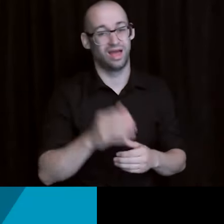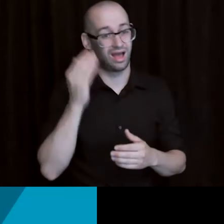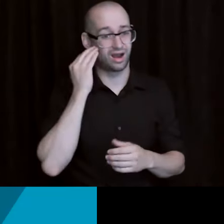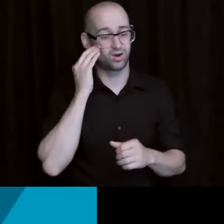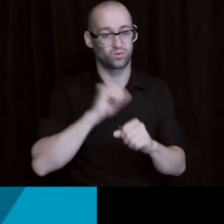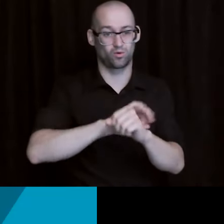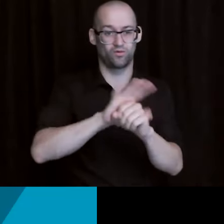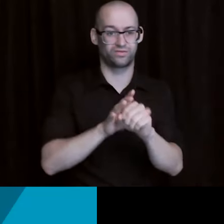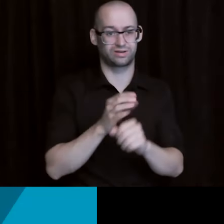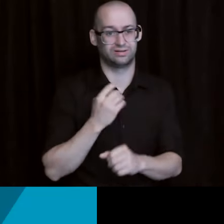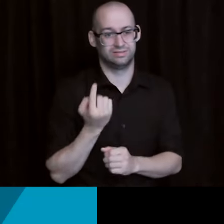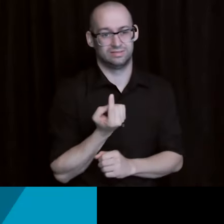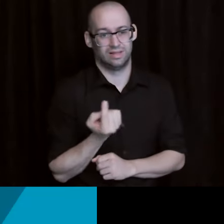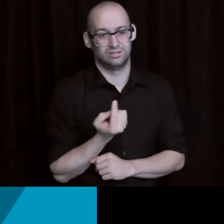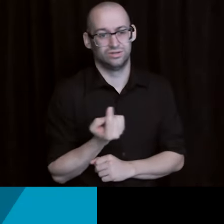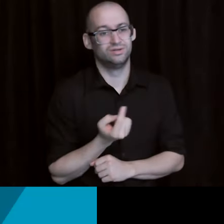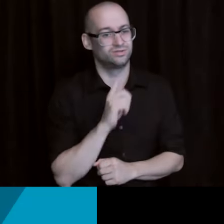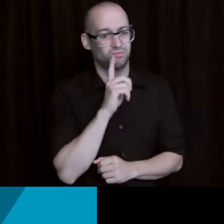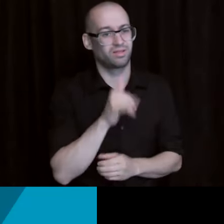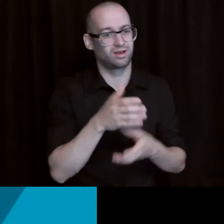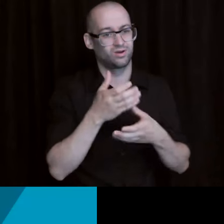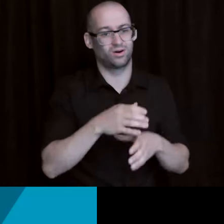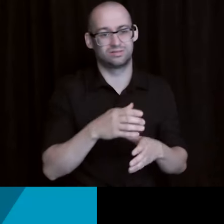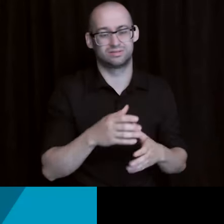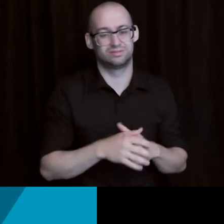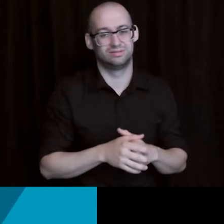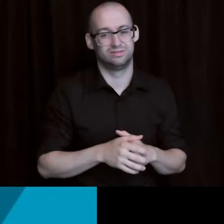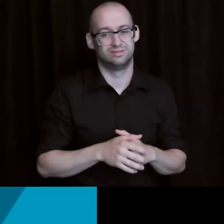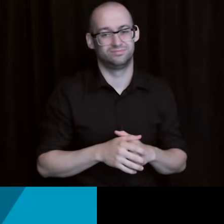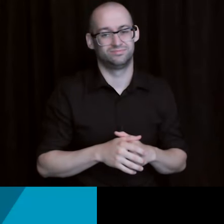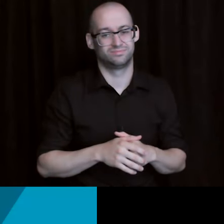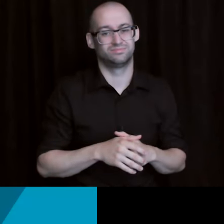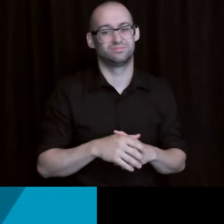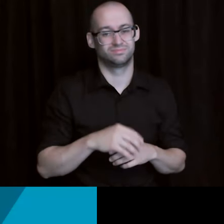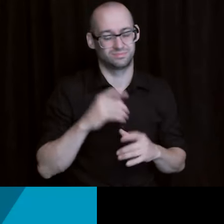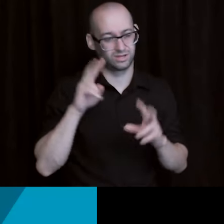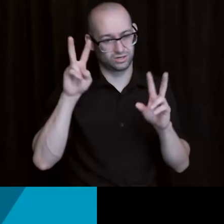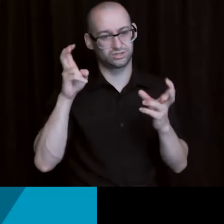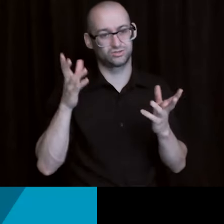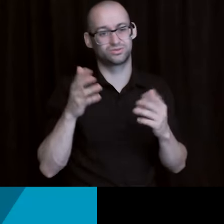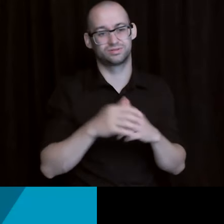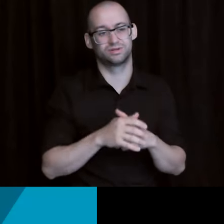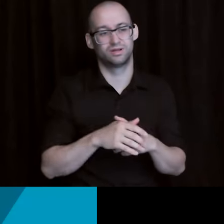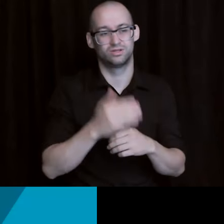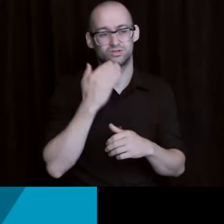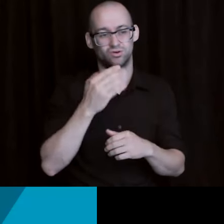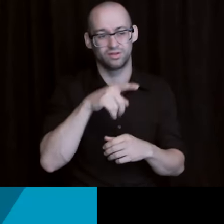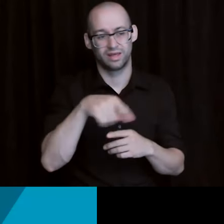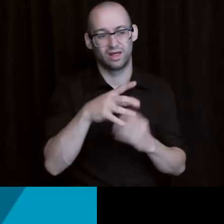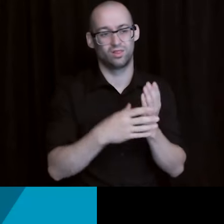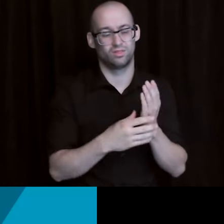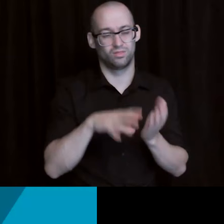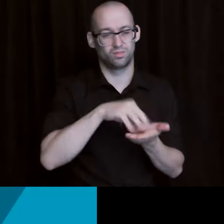very significant issue. So being able to help them connect with their families and learn those digital skills is just amazing. So thank you so much for